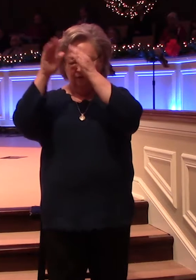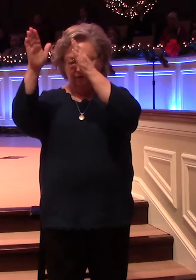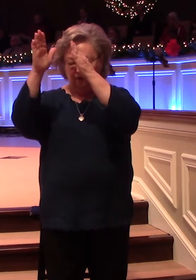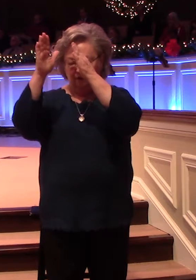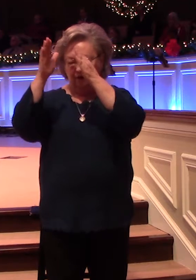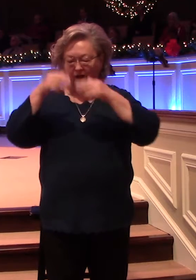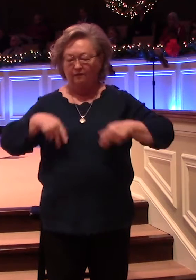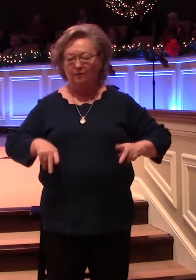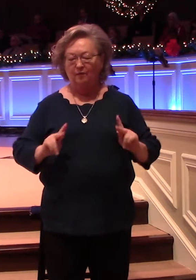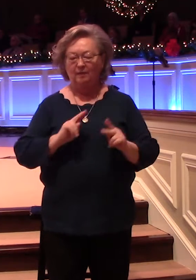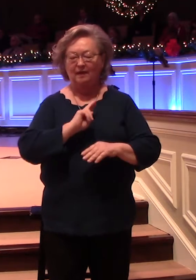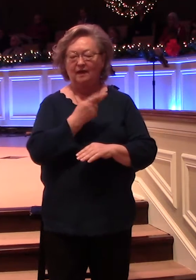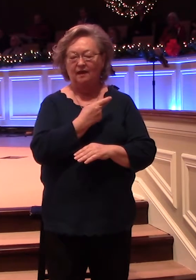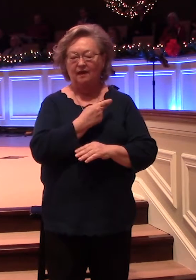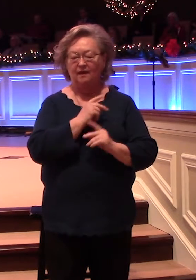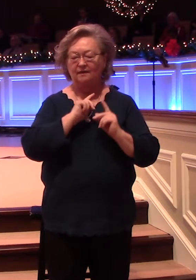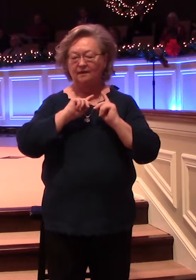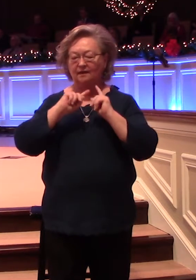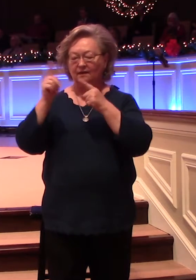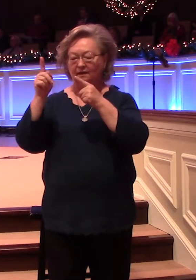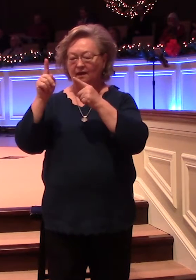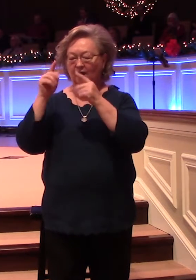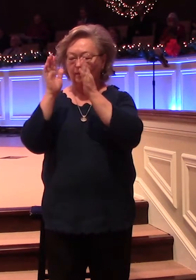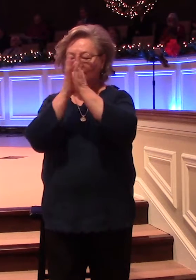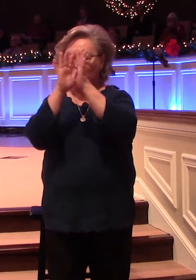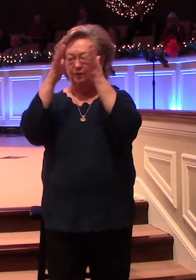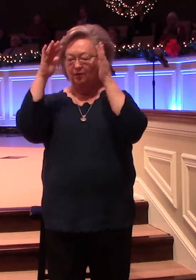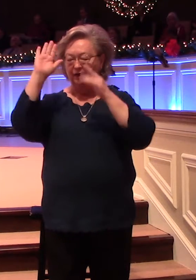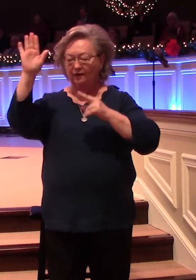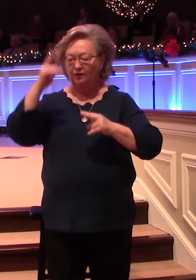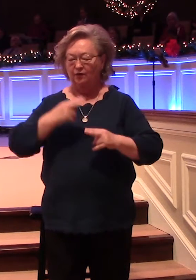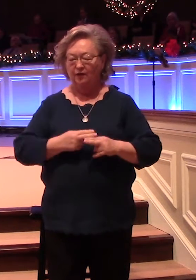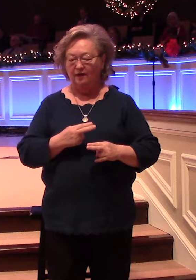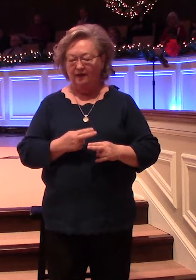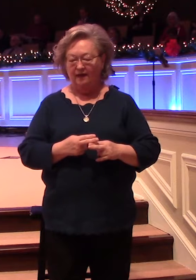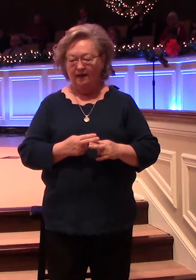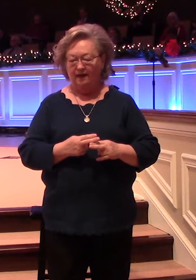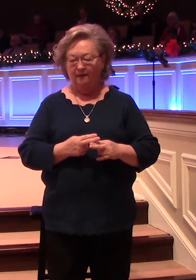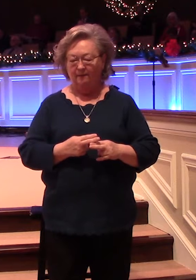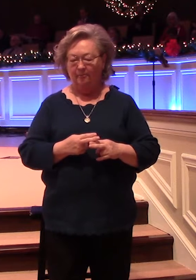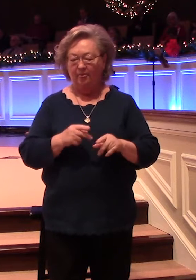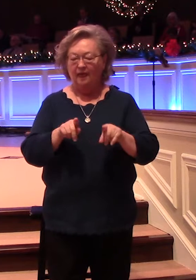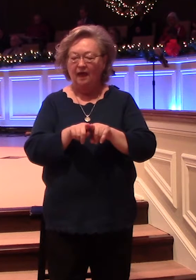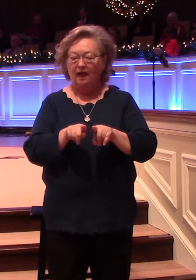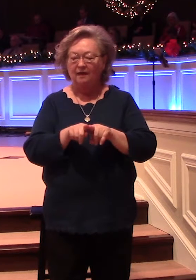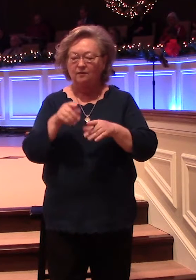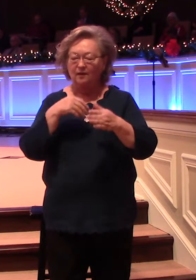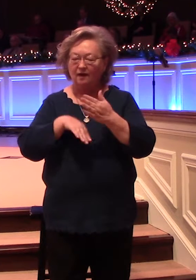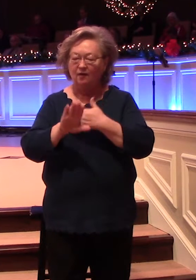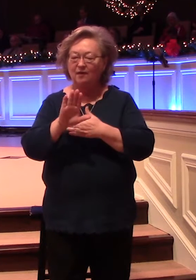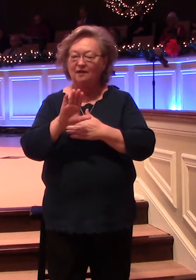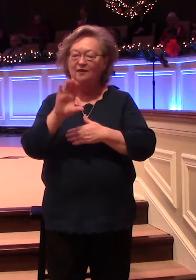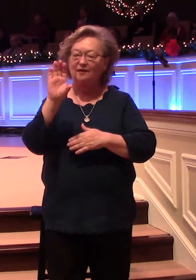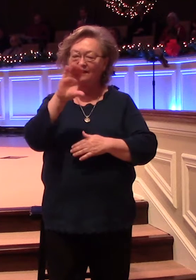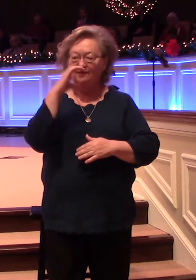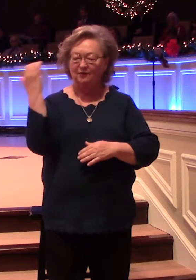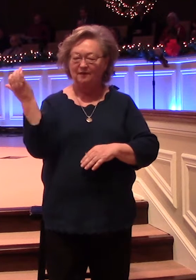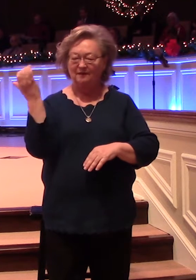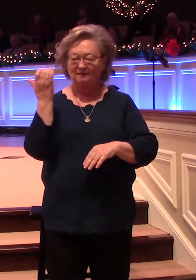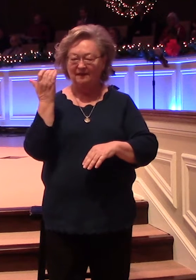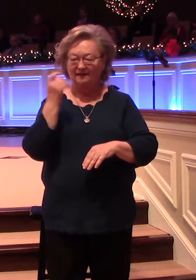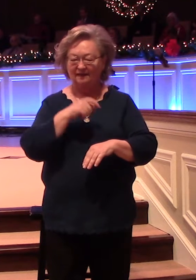to praise your holy name, Father. God, as we enter this Christmas season, Father, I know that so many